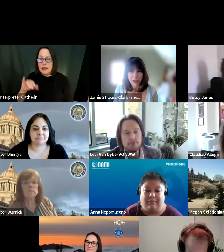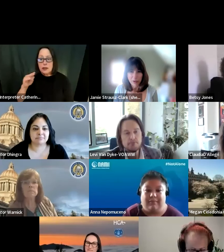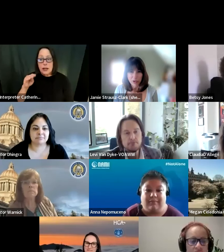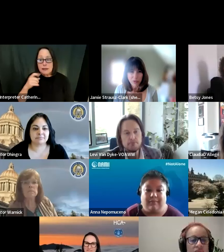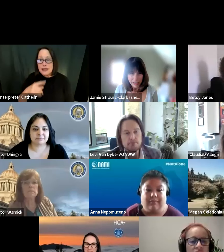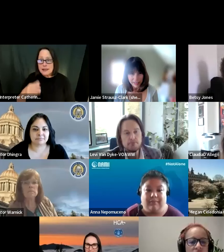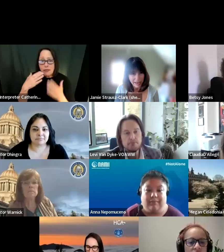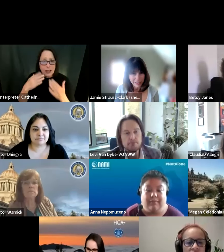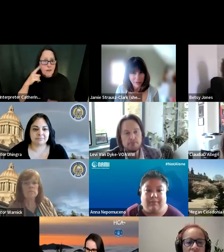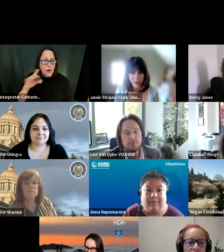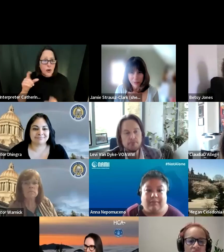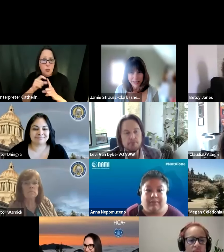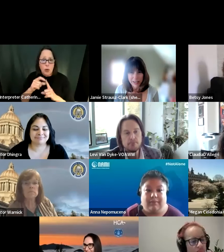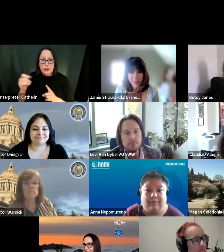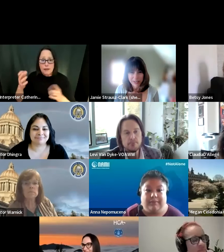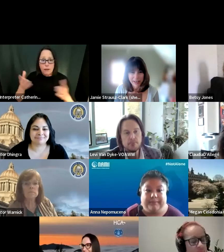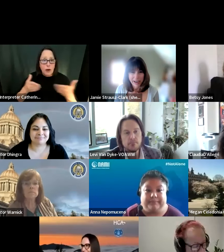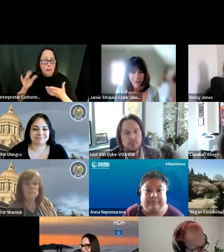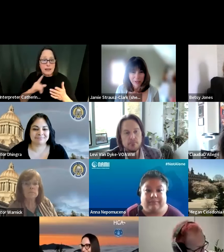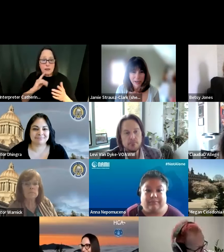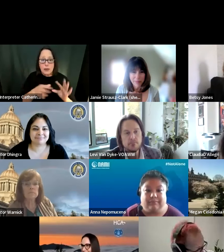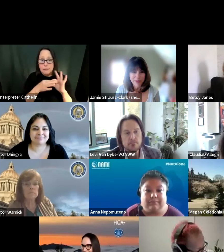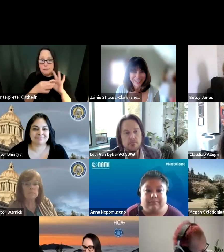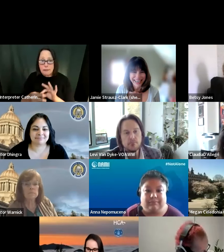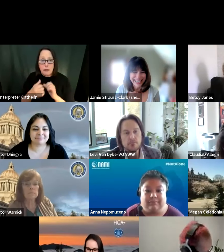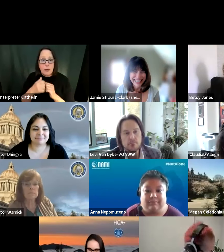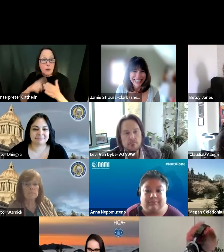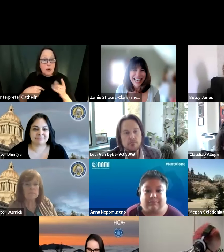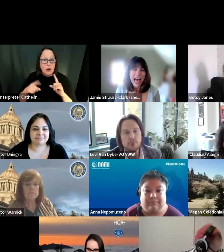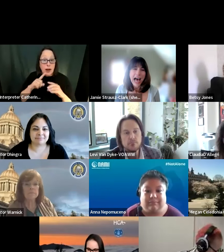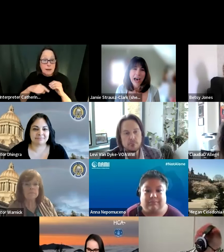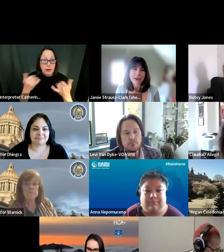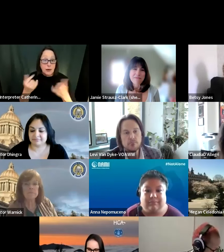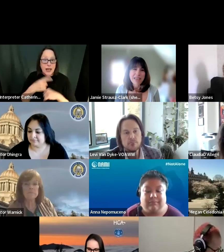welcome that are so directly tied to what we're going to be talking about today. I really appreciate it.